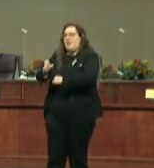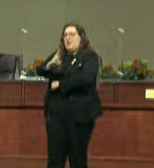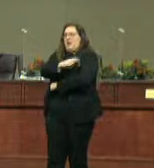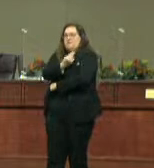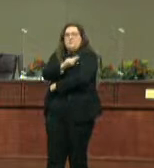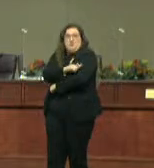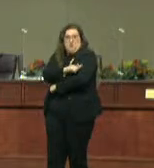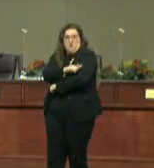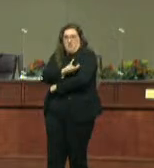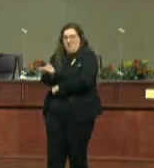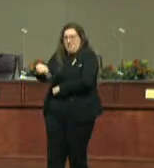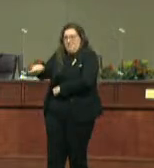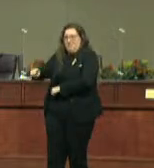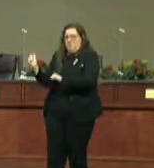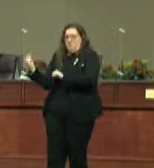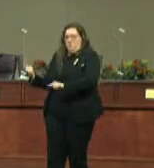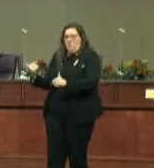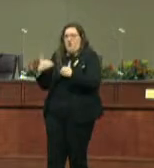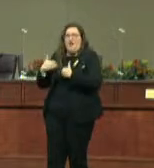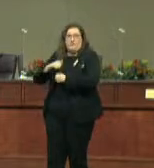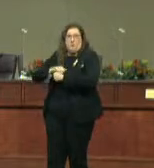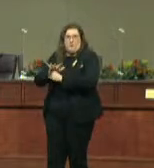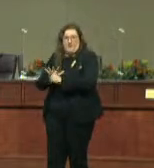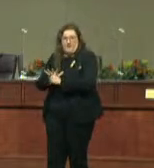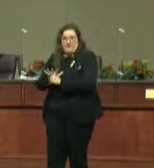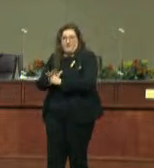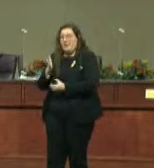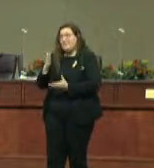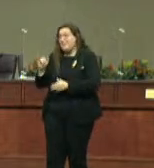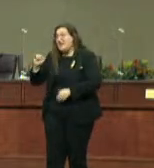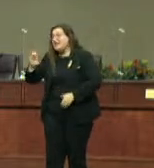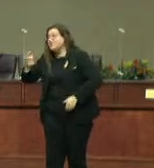COVID-19 across all systems.